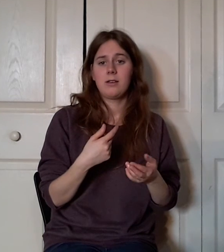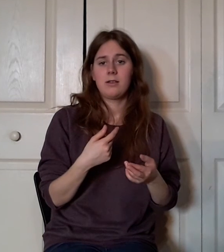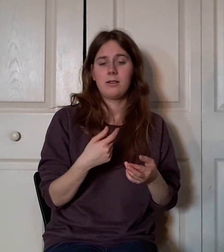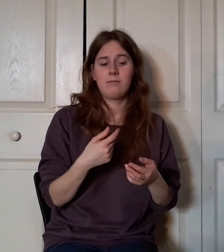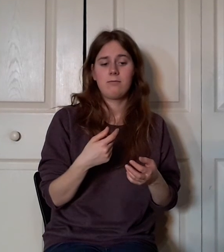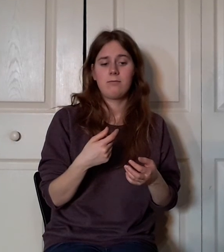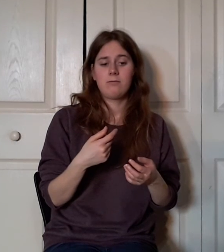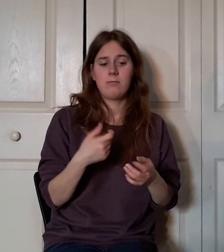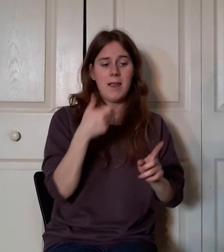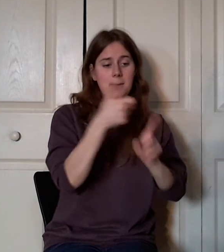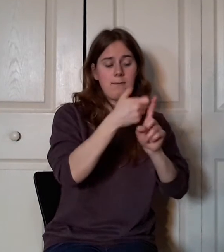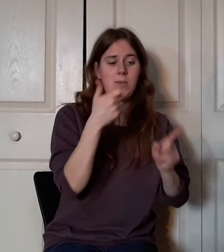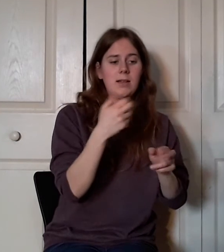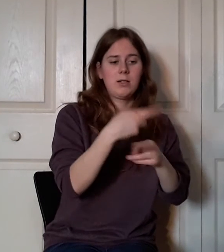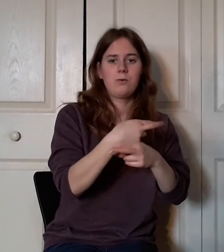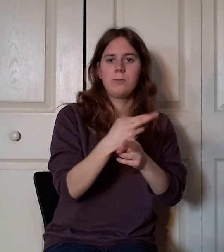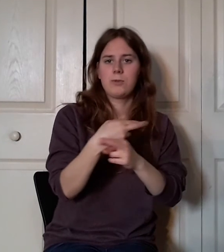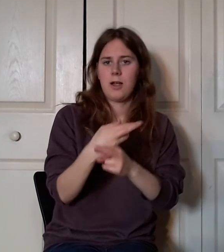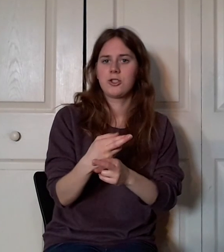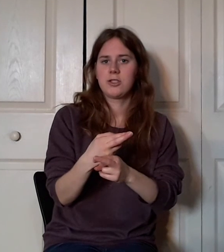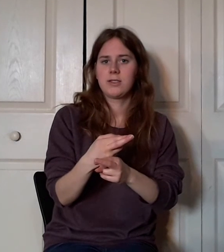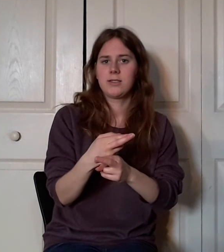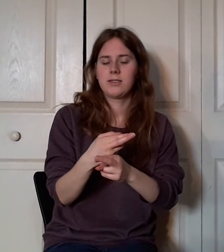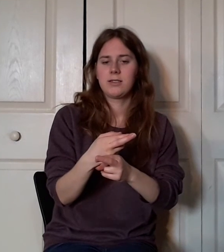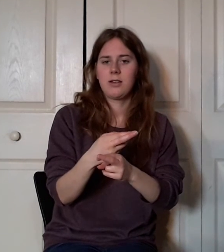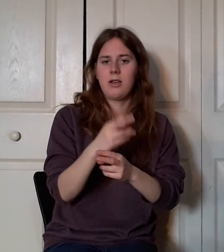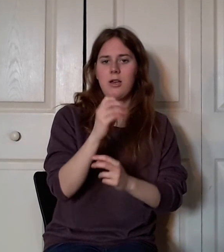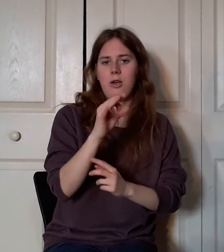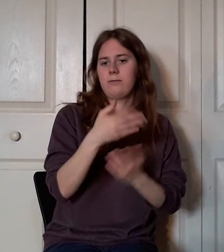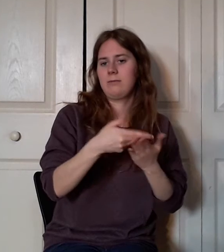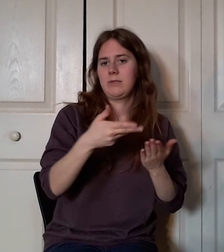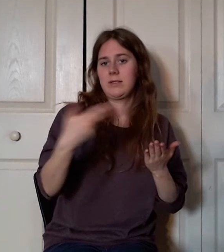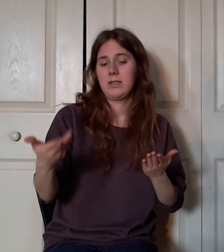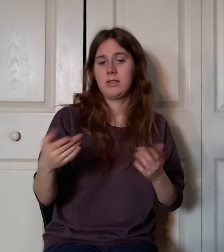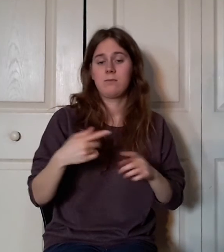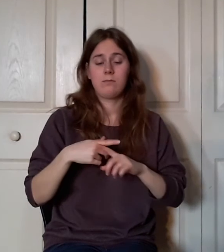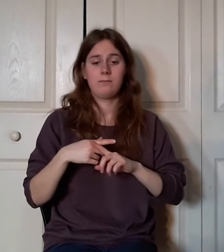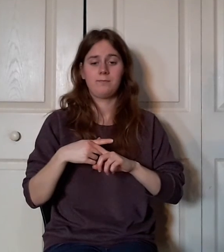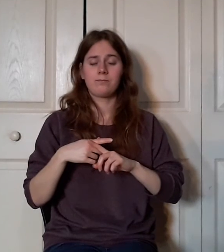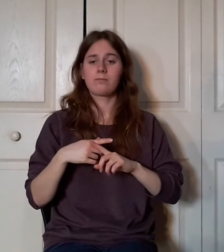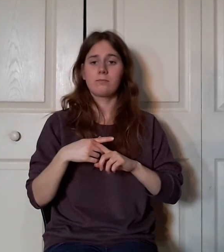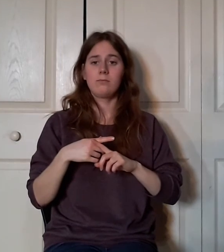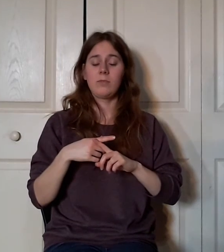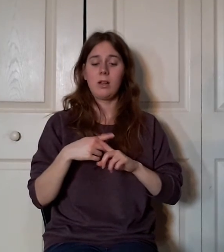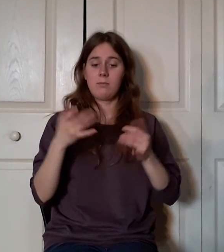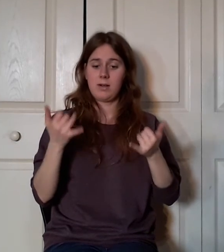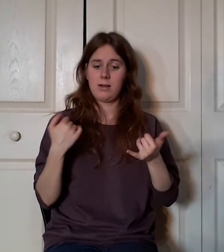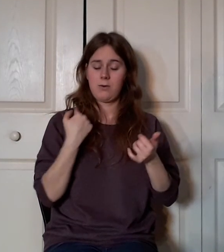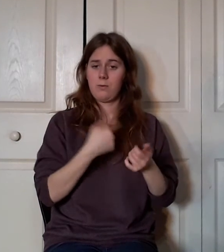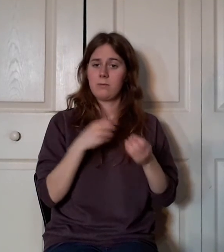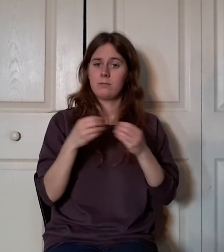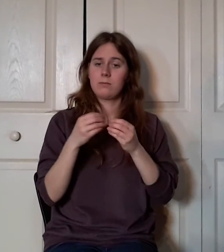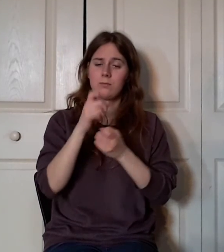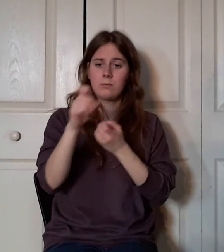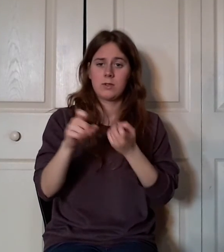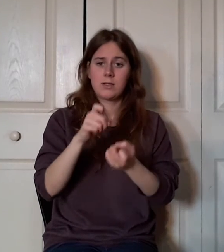level. And it makes us ask all sorts of questions. There are likely to be some very good things we can do, produce new medicines, produce